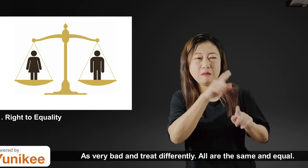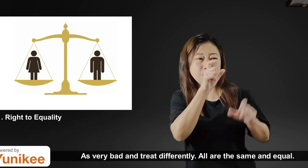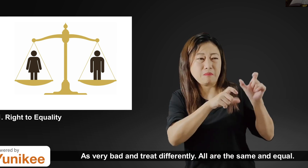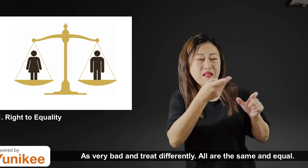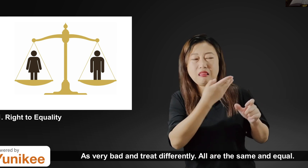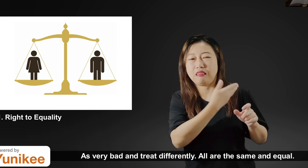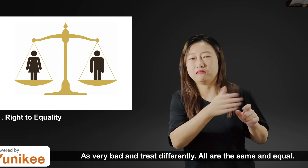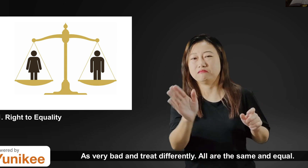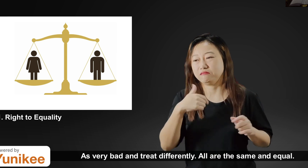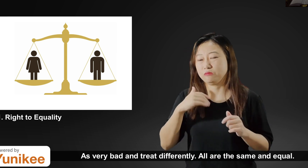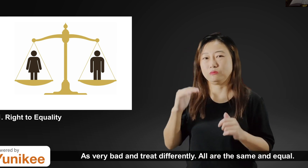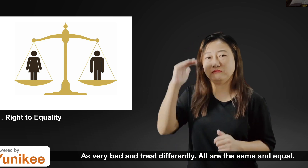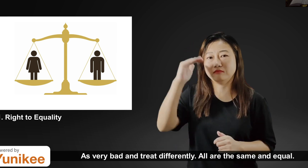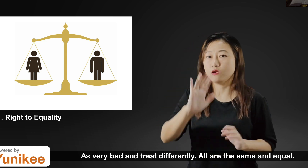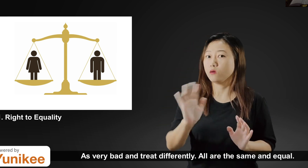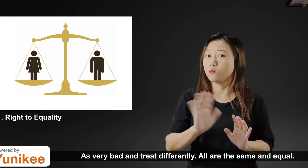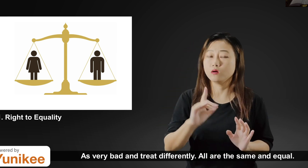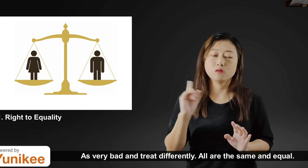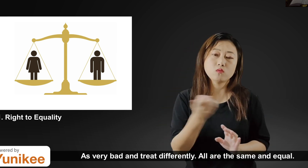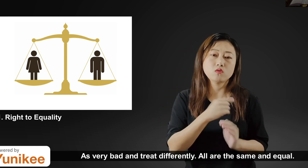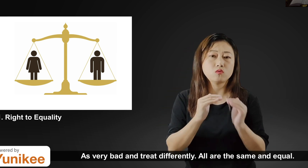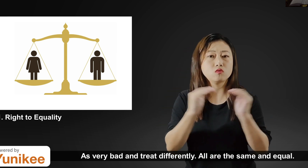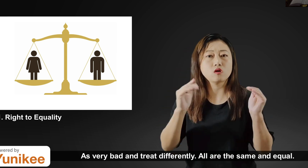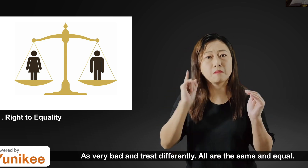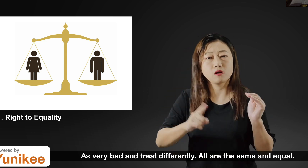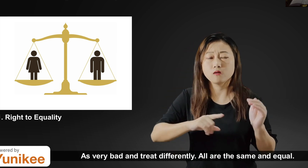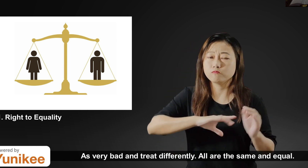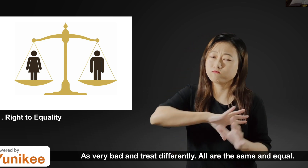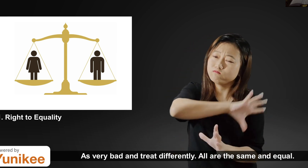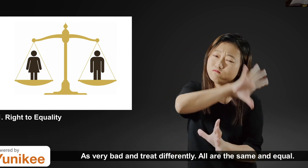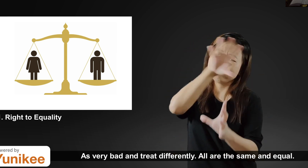as very bad and treat differently all are the same and equal